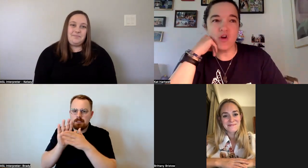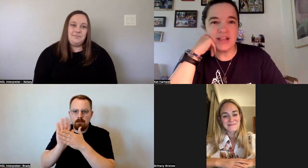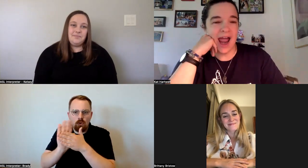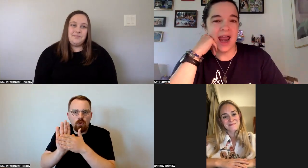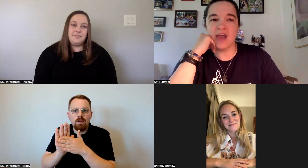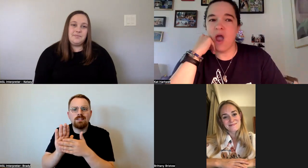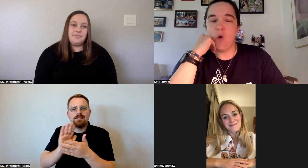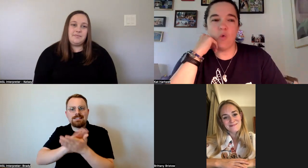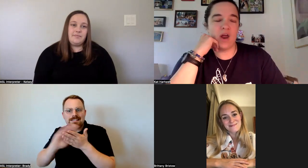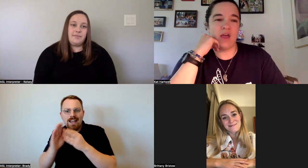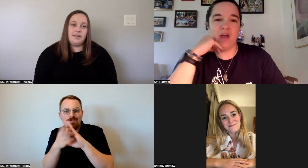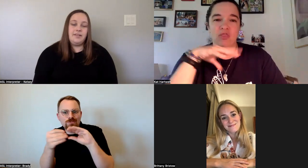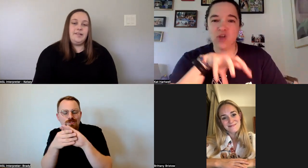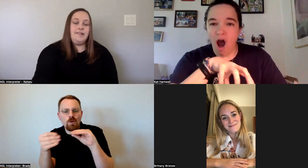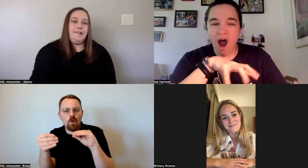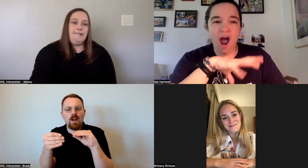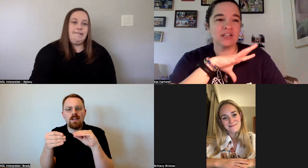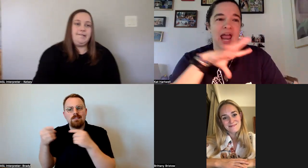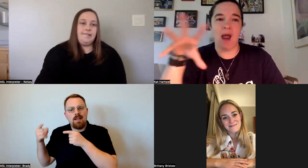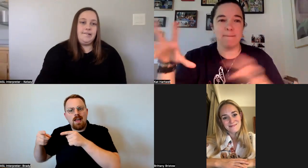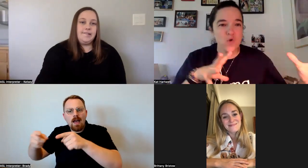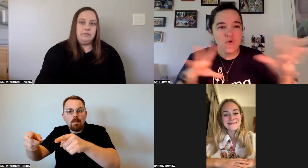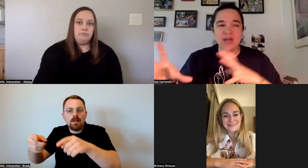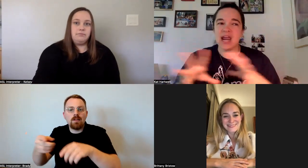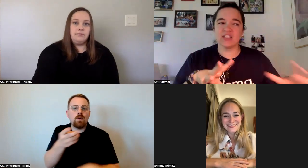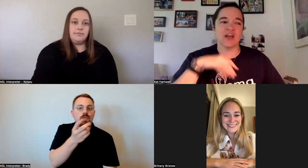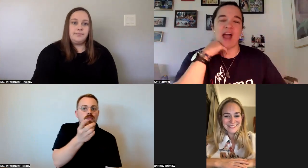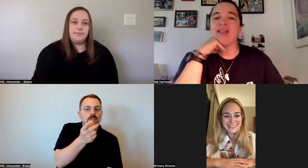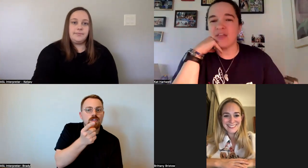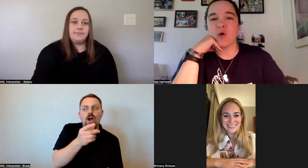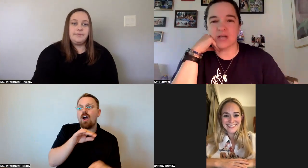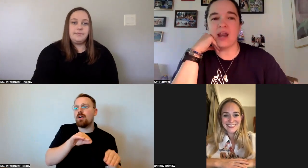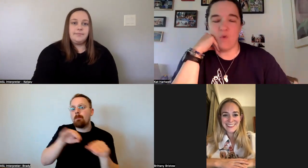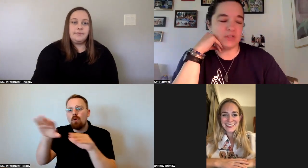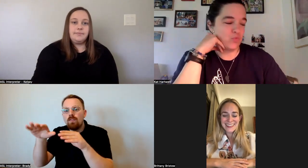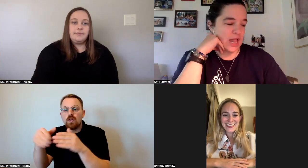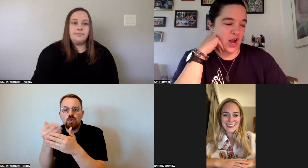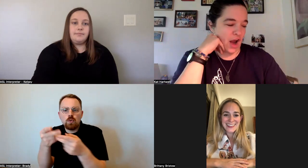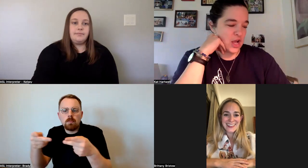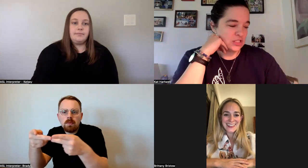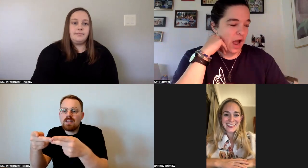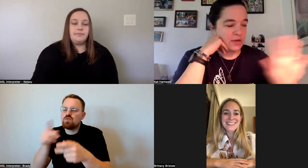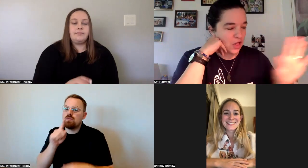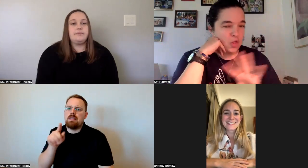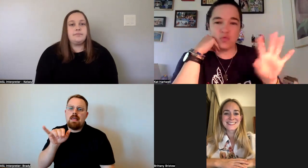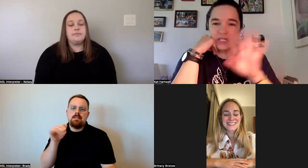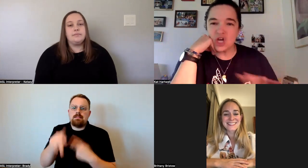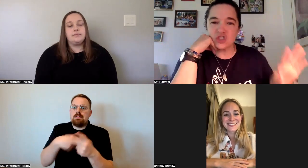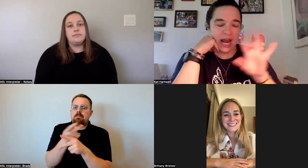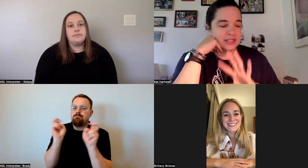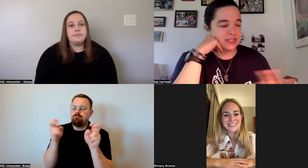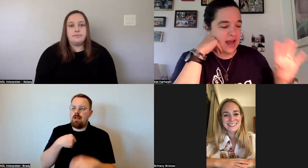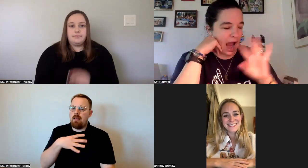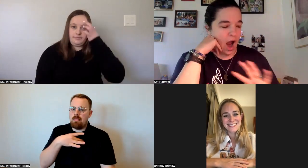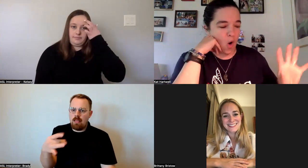good storyline with the dog and moonbeam and stuff. I like those kind of movies really good. That was the